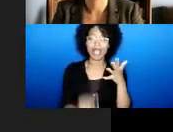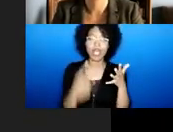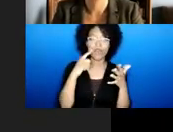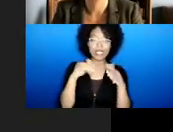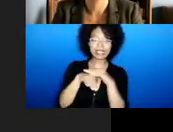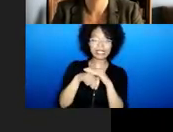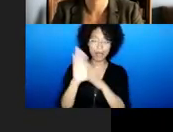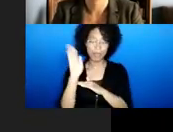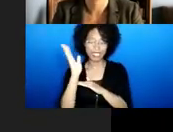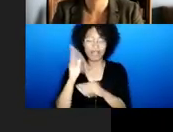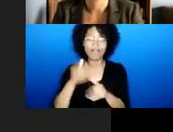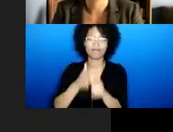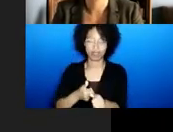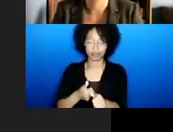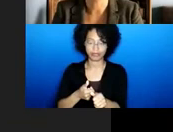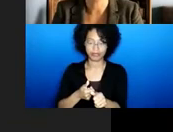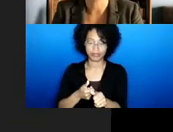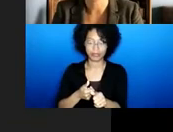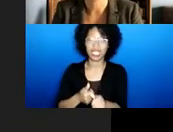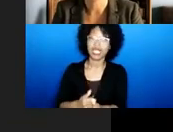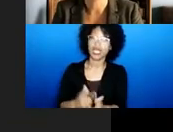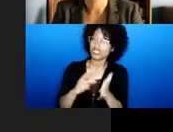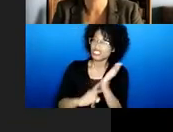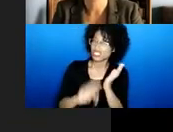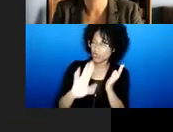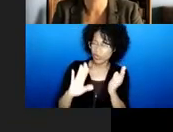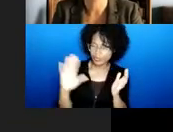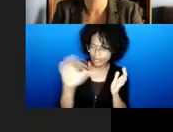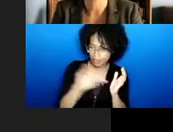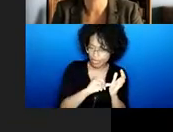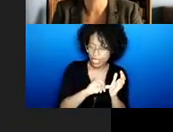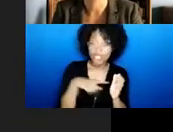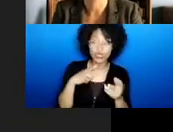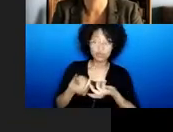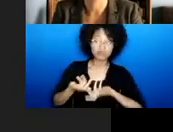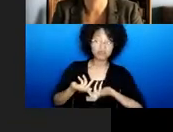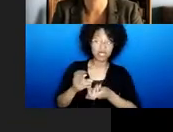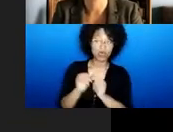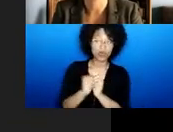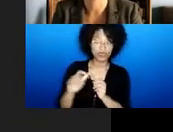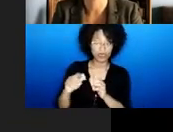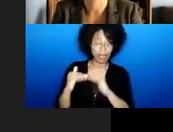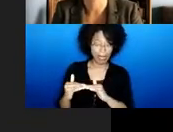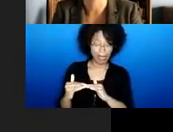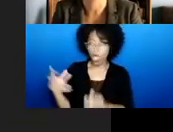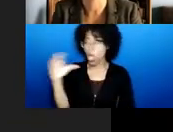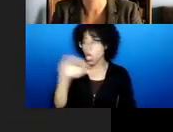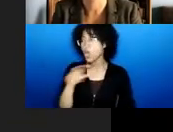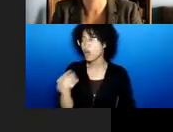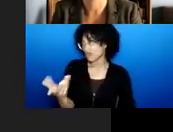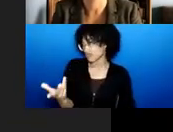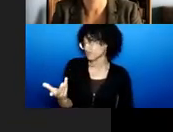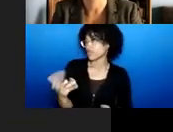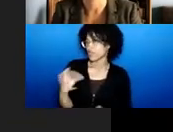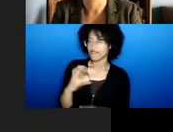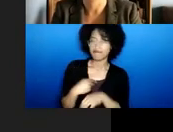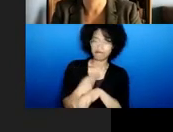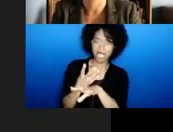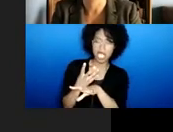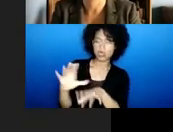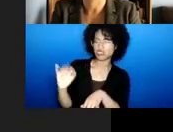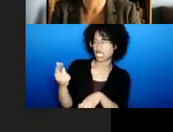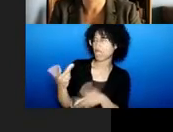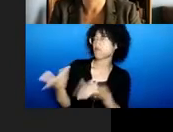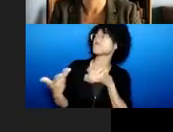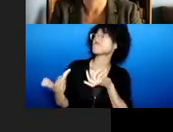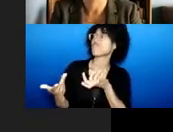presentations. Check your assumptions as you interact with your colleagues. Don't sort of assume that video chat is going to be the best way for